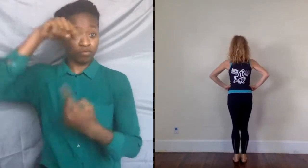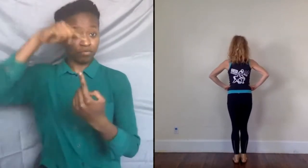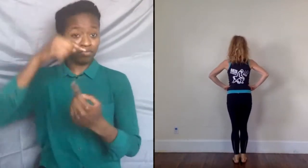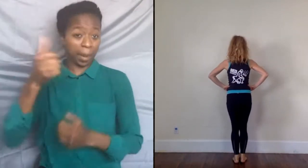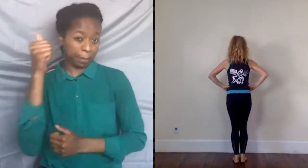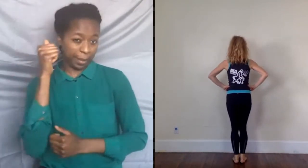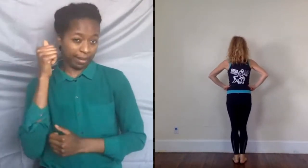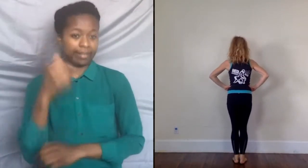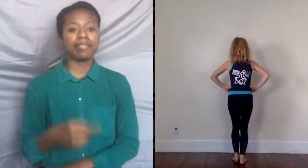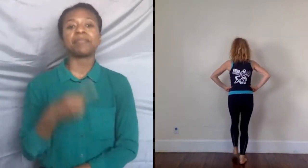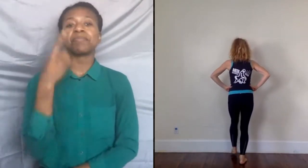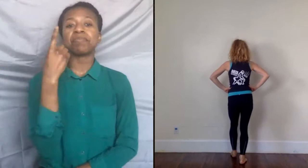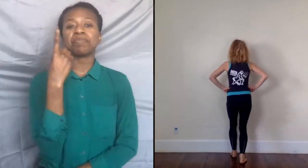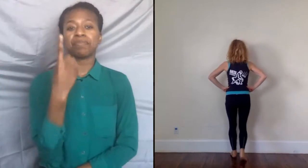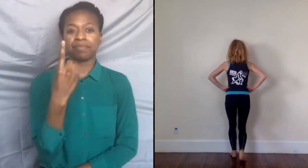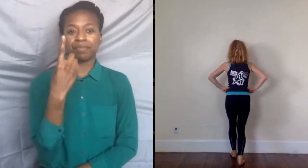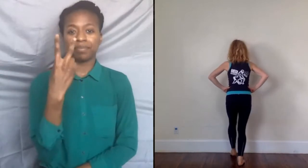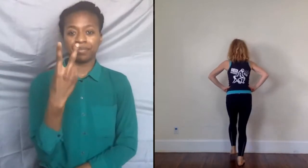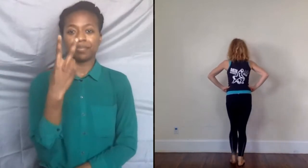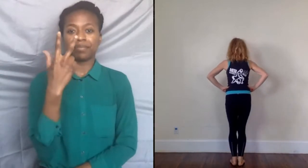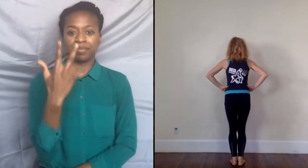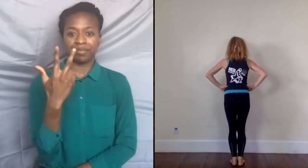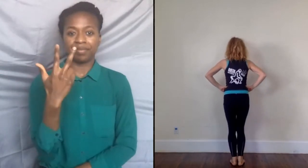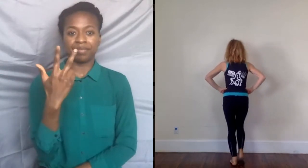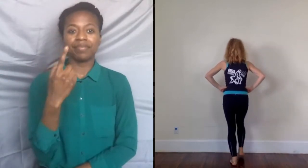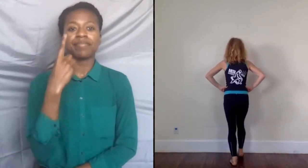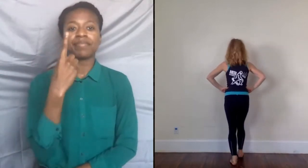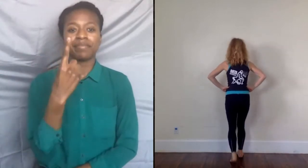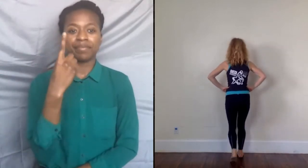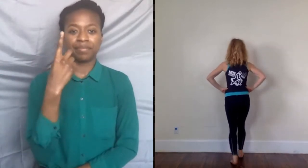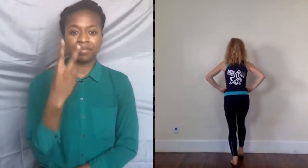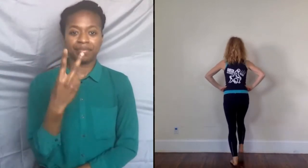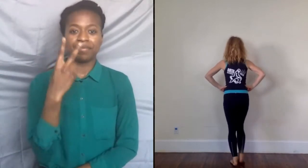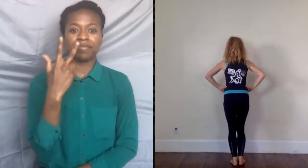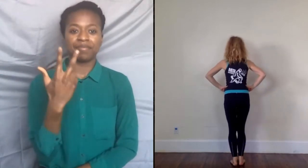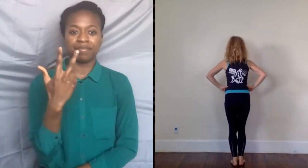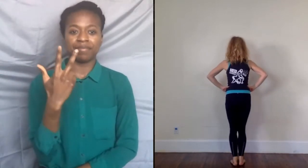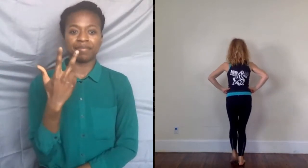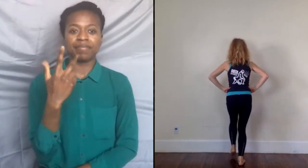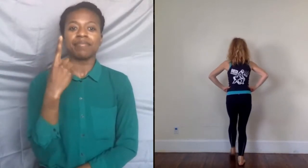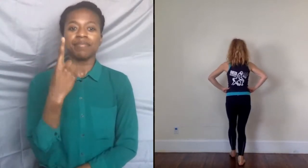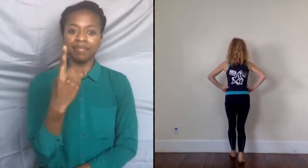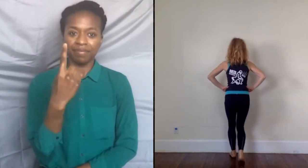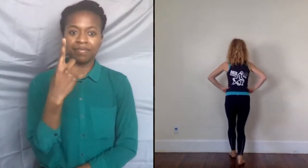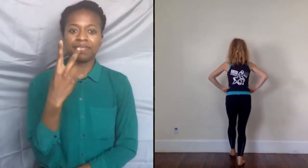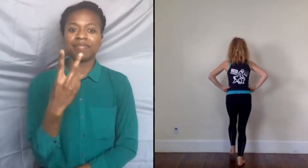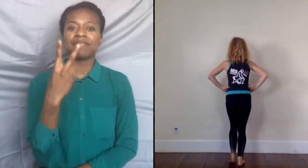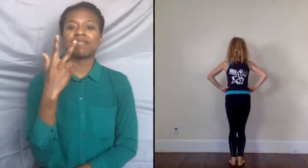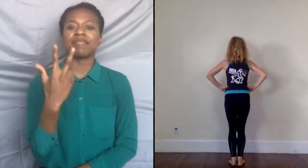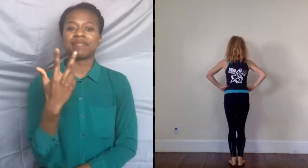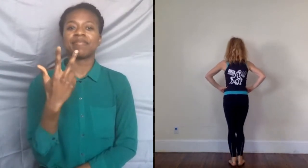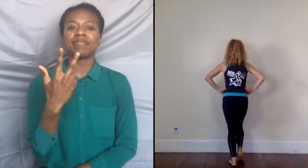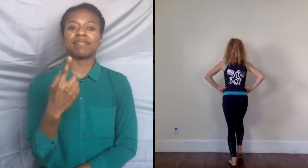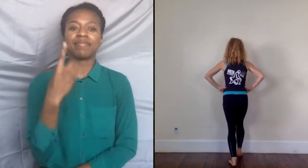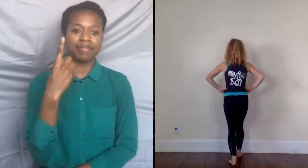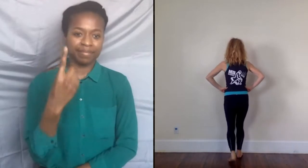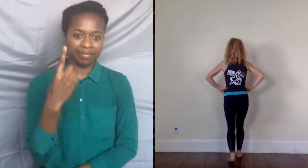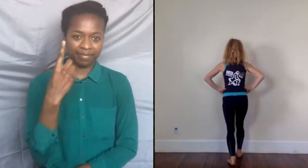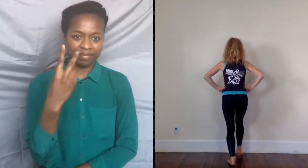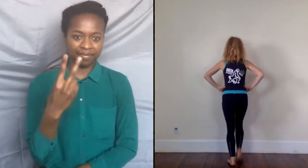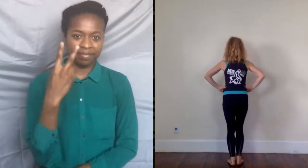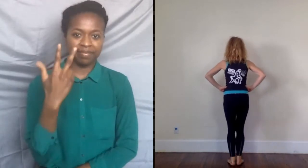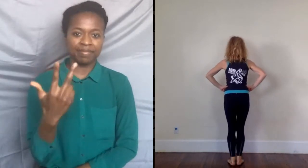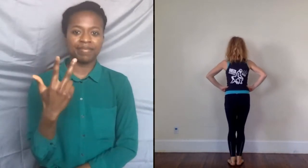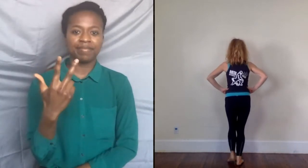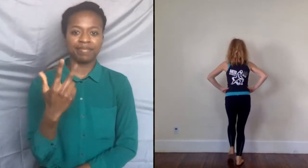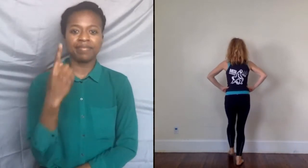back. And front, 2, 3, front, 2, 3, front, 2, 3, front,